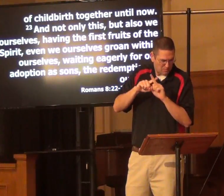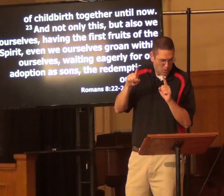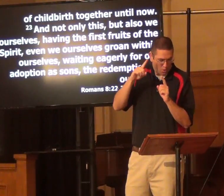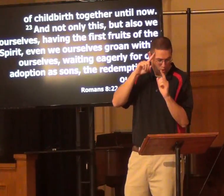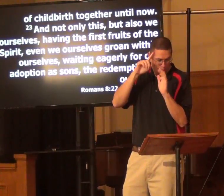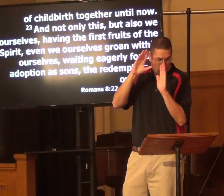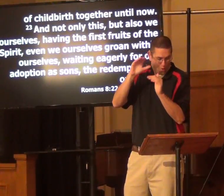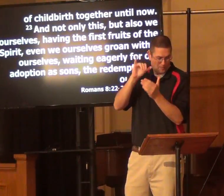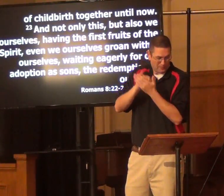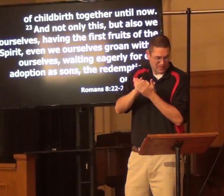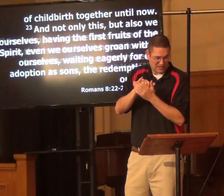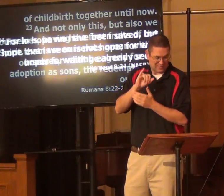we hope to be saved.